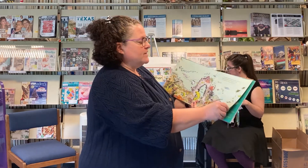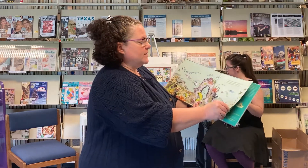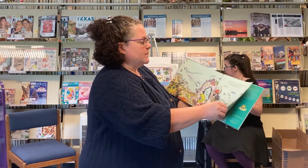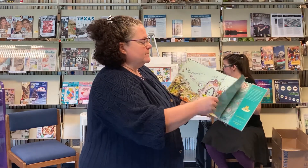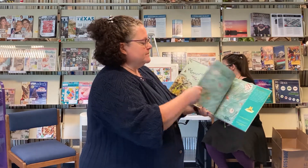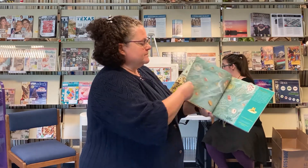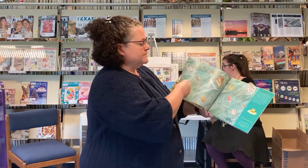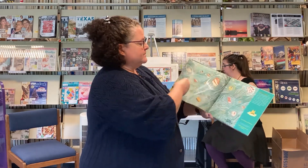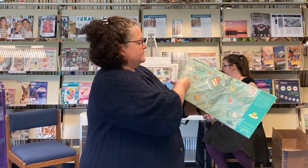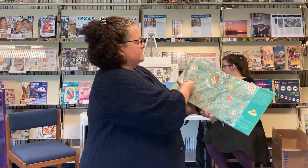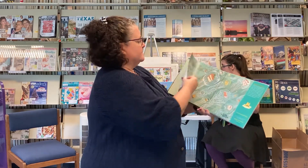do.